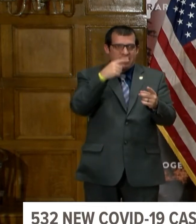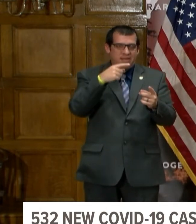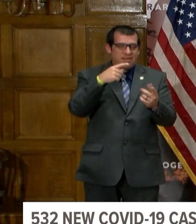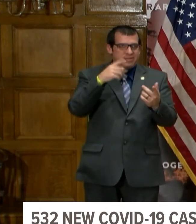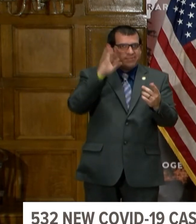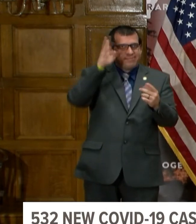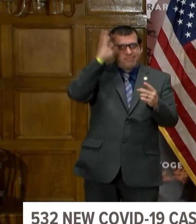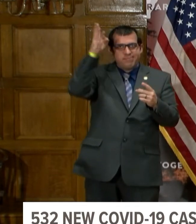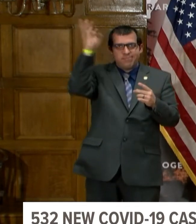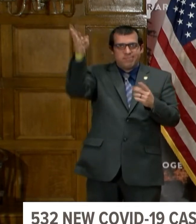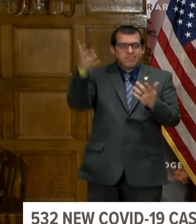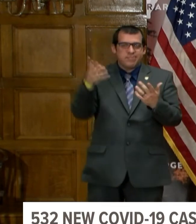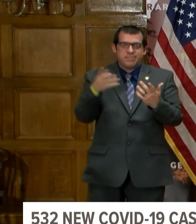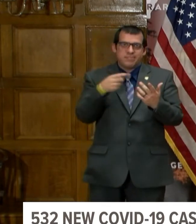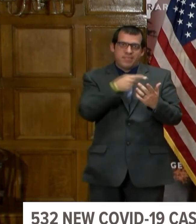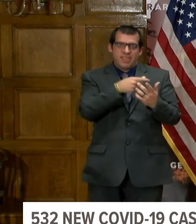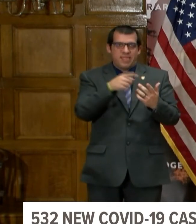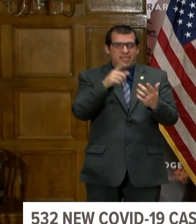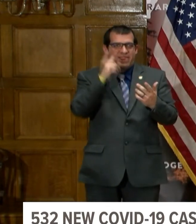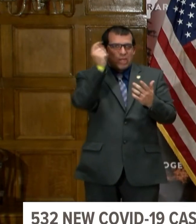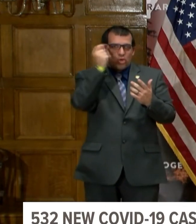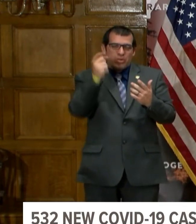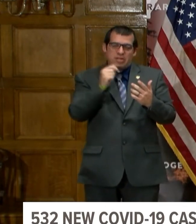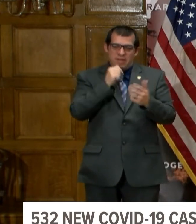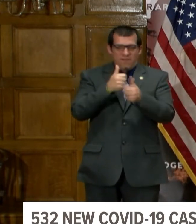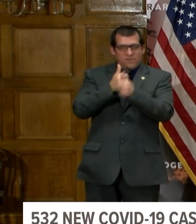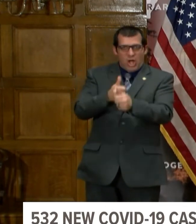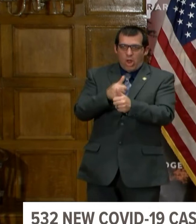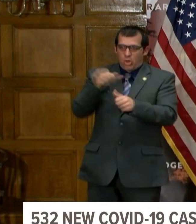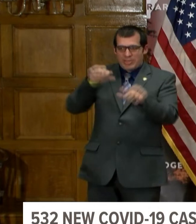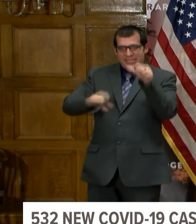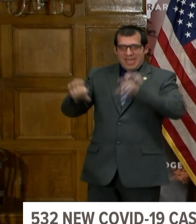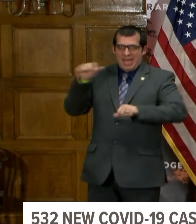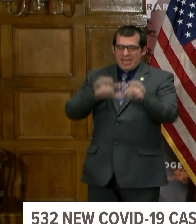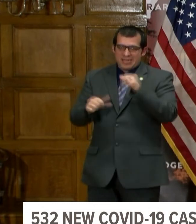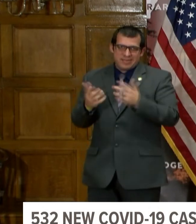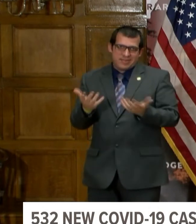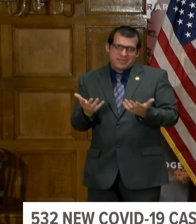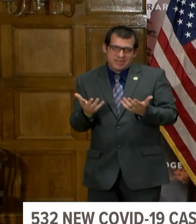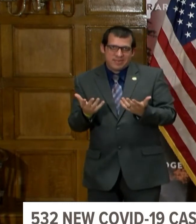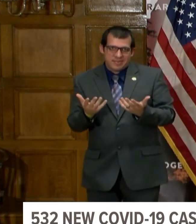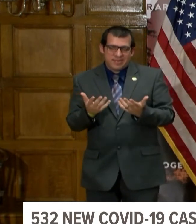theory, that don't follow the science, and that